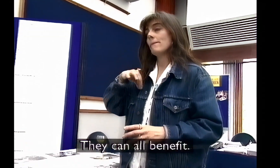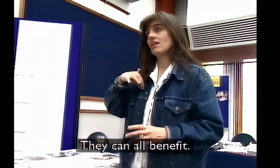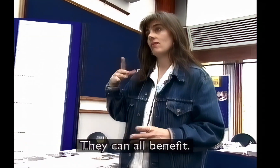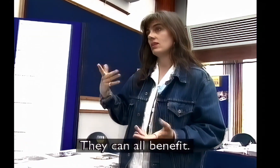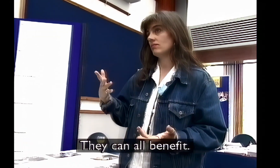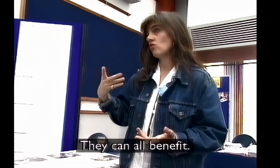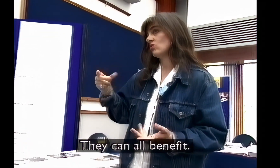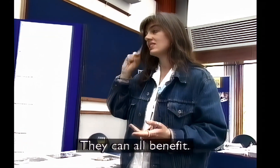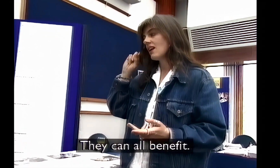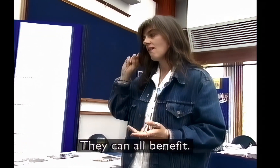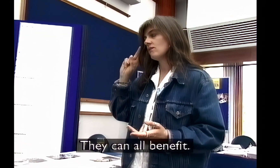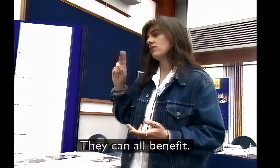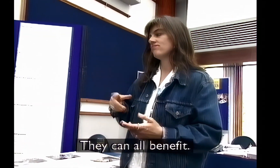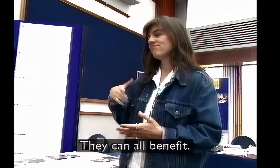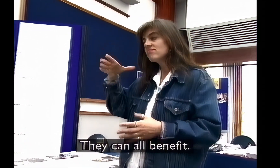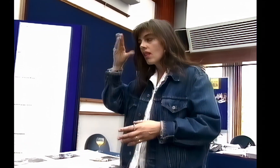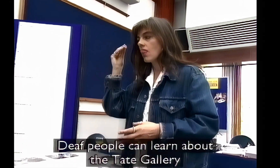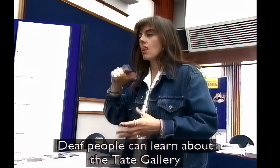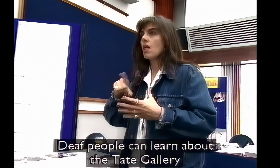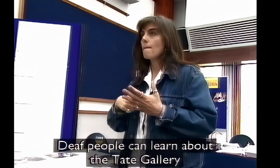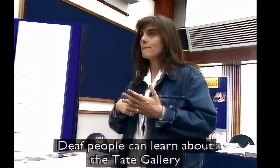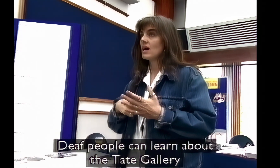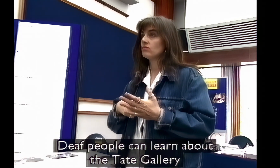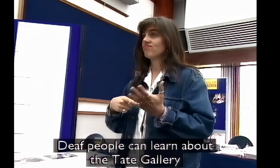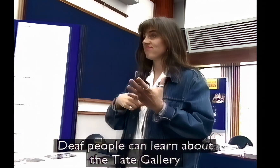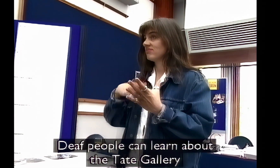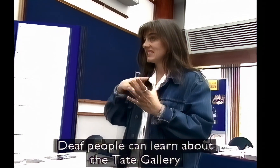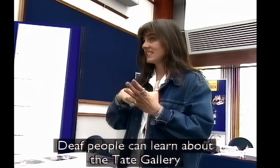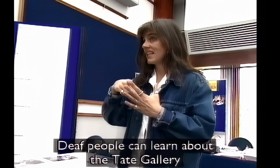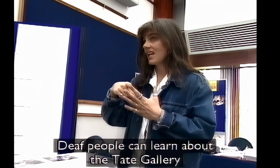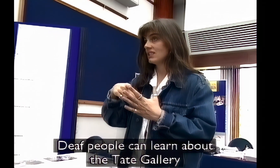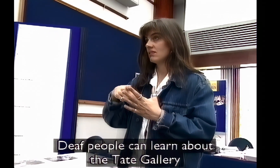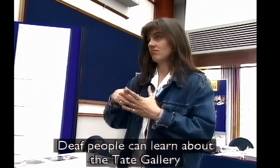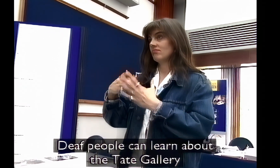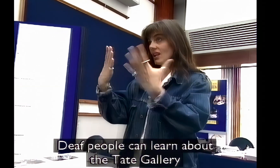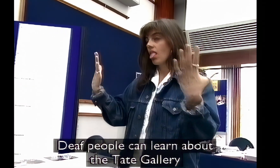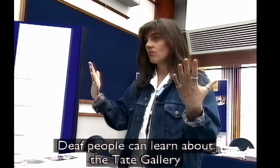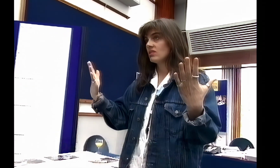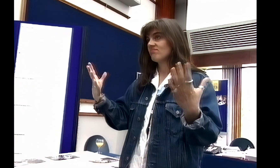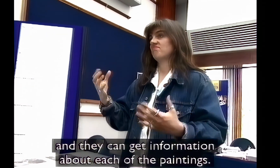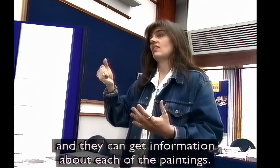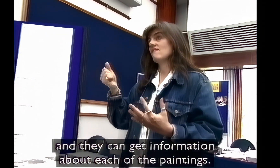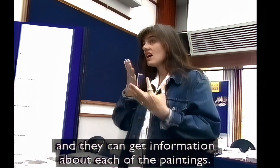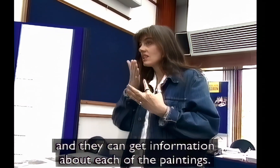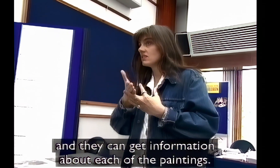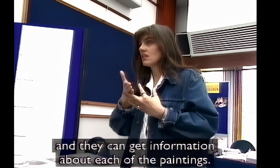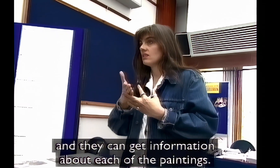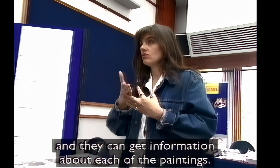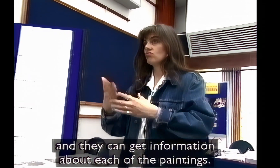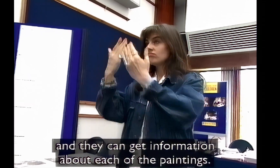there are both deaf and hearing people, and they can all benefit. Deaf people can learn about the Tate Gallery and will have access to